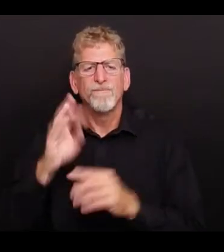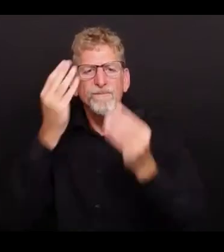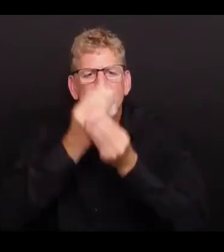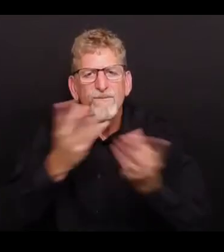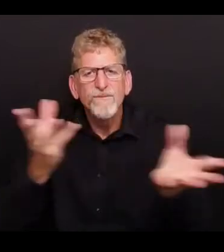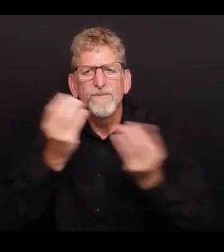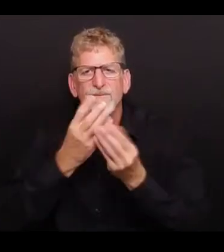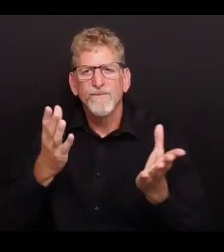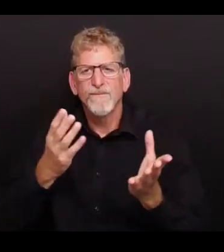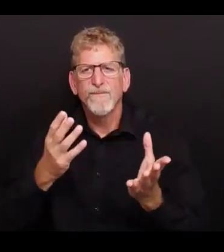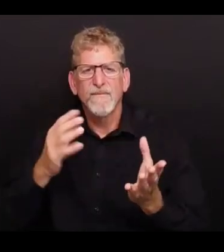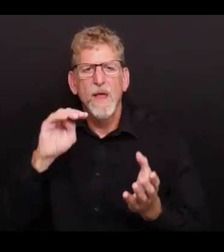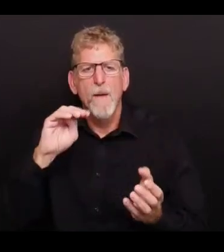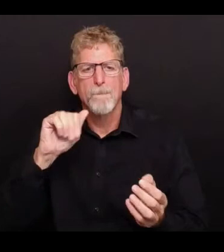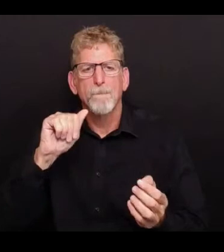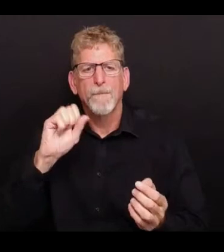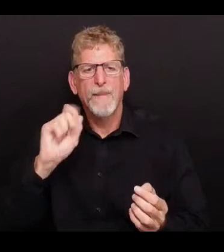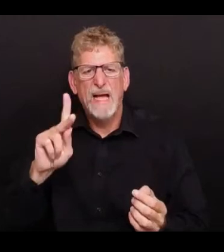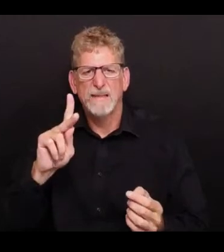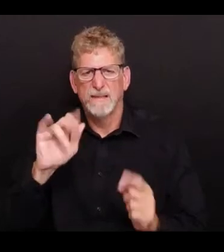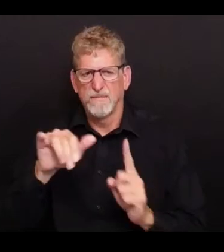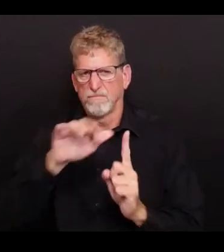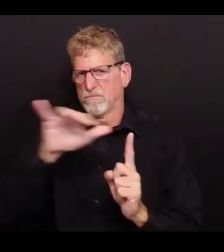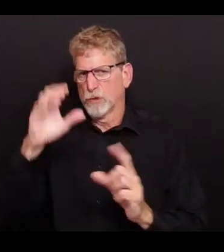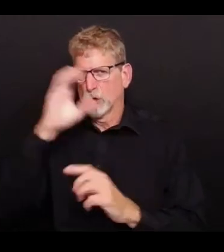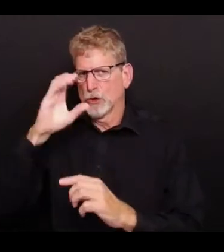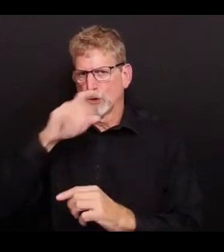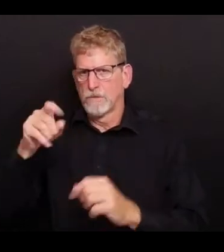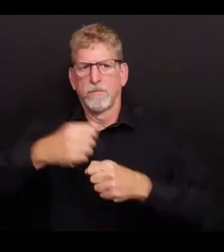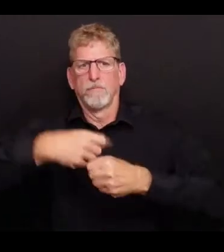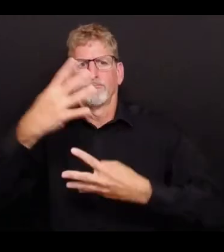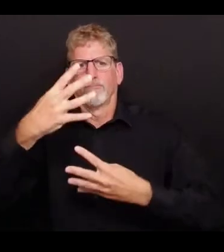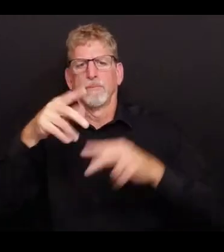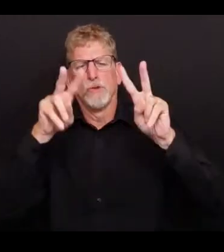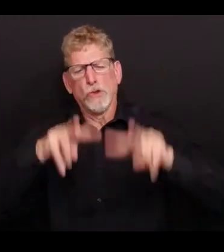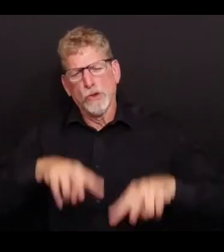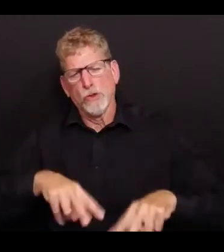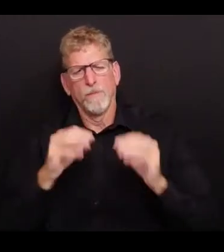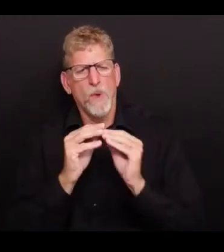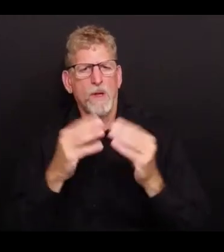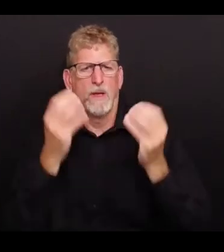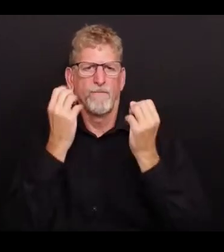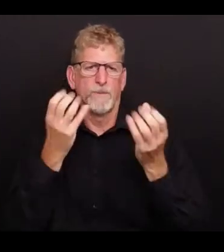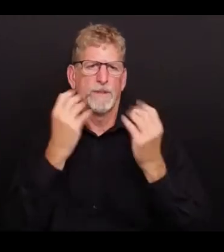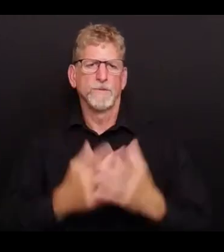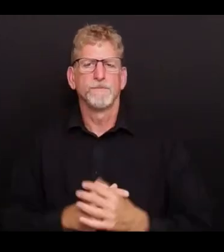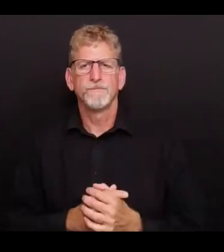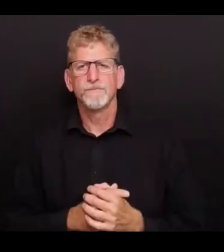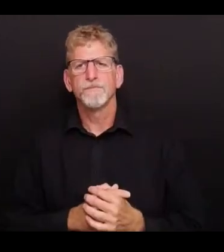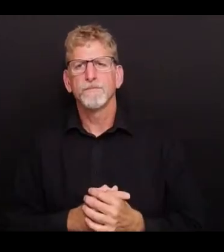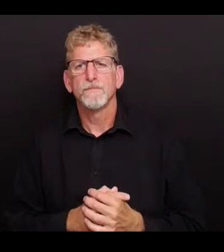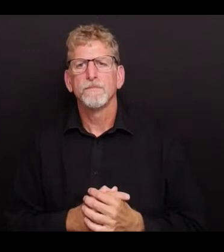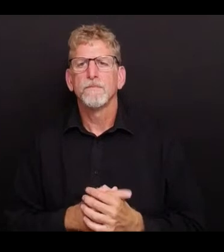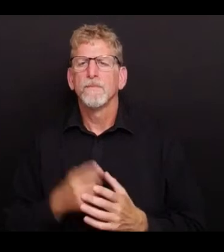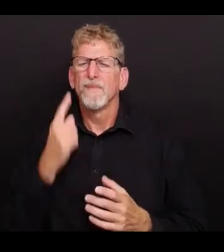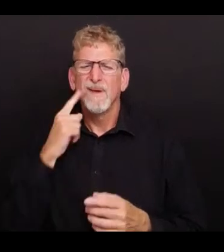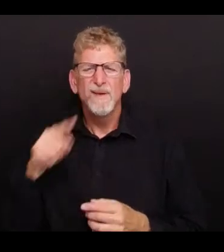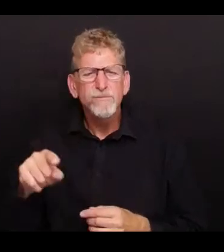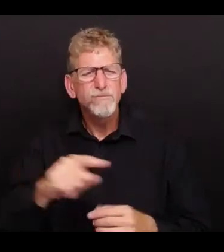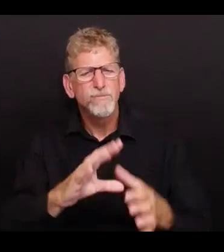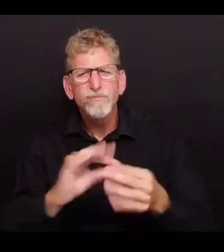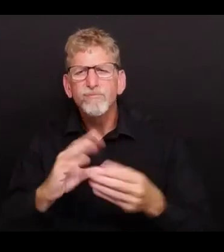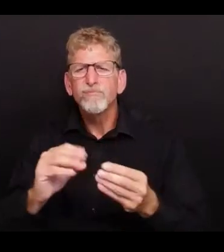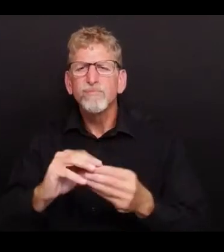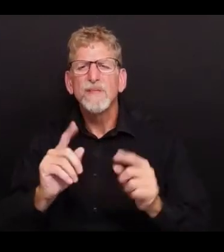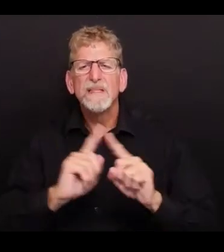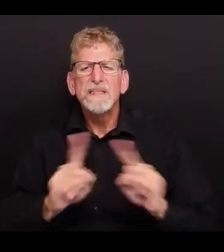country. We hear stories every day from more and more states, more and more school districts around the nation, and we